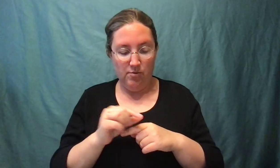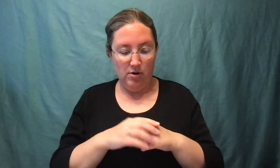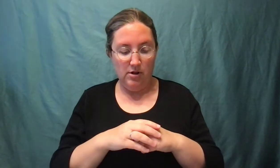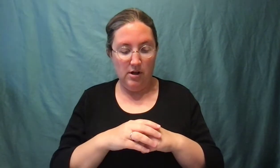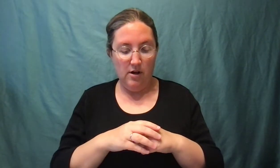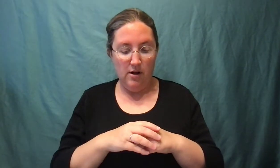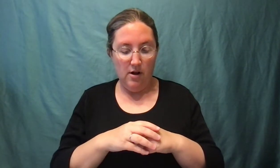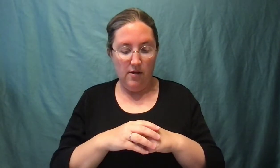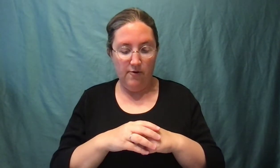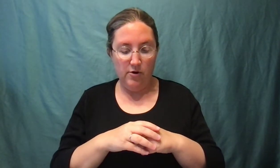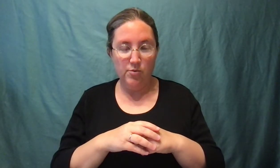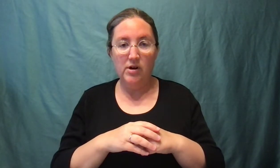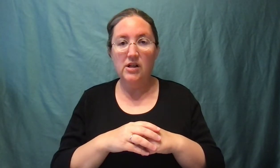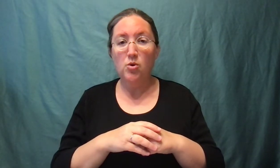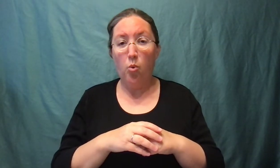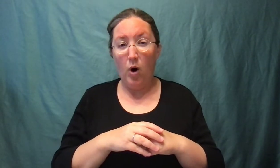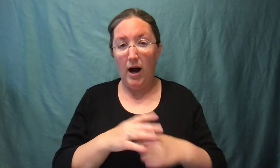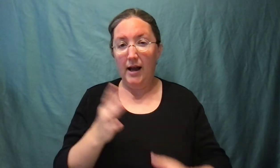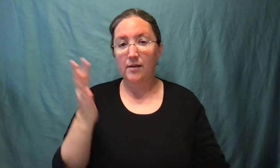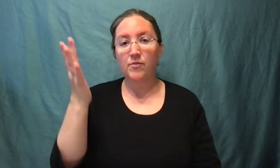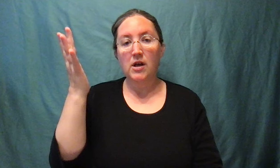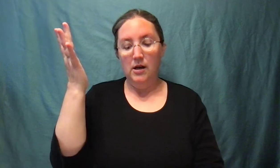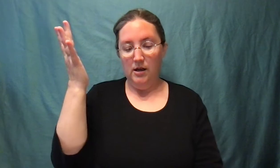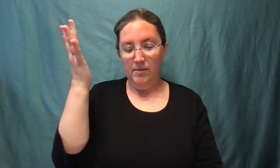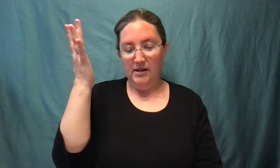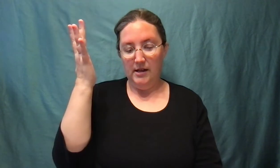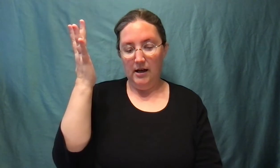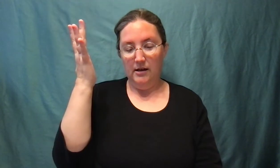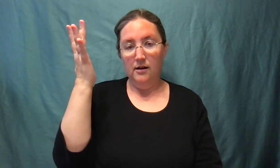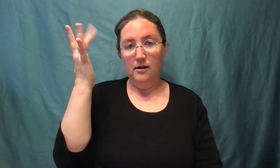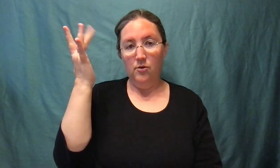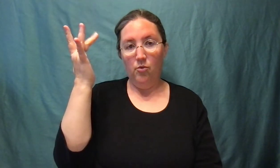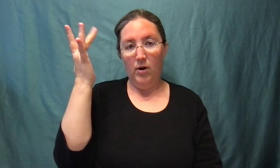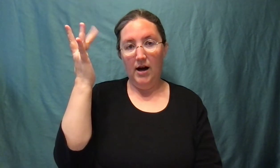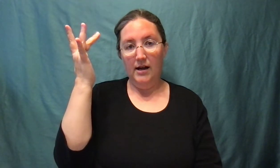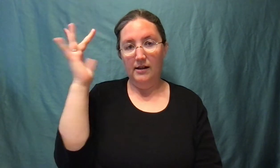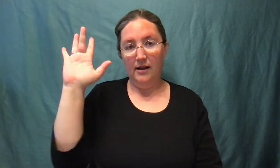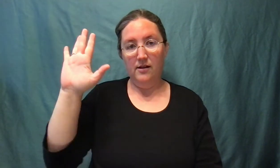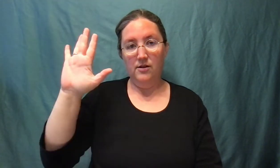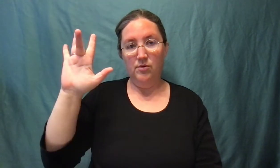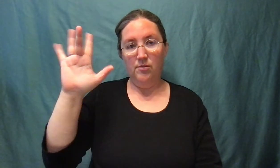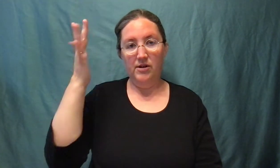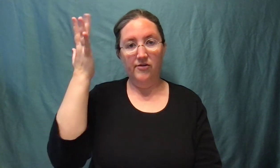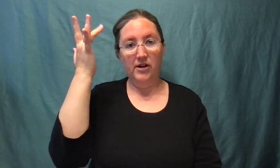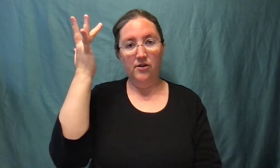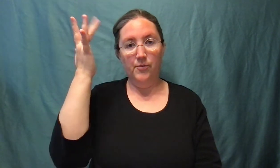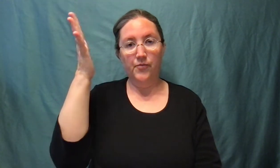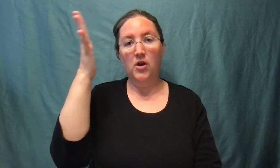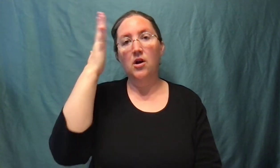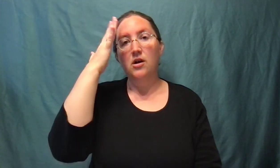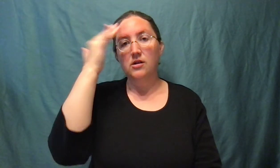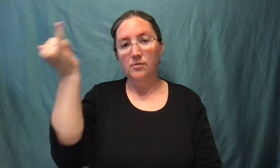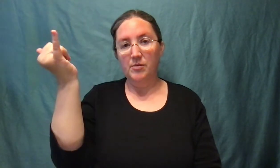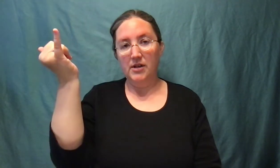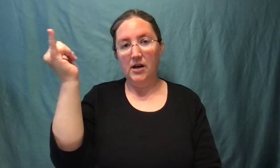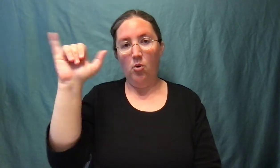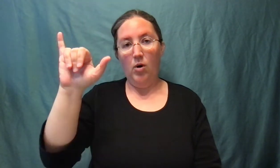words. The first one is why. It can be signed Y like this with your middle finger. Some people sign it